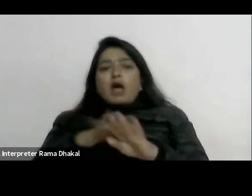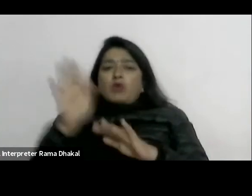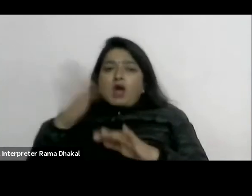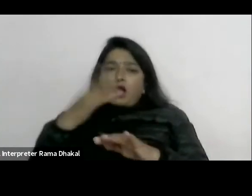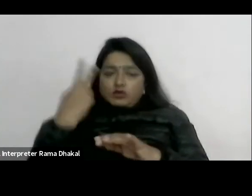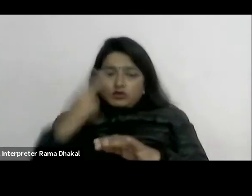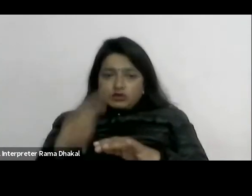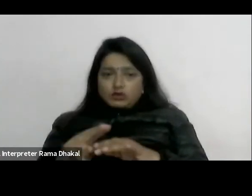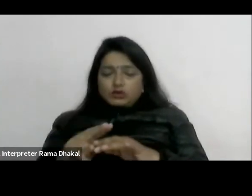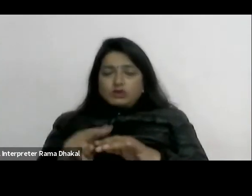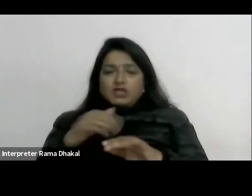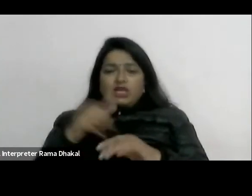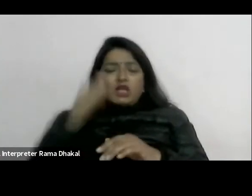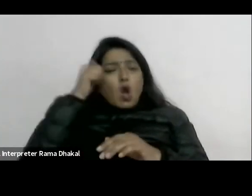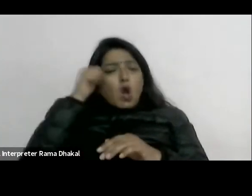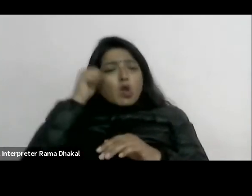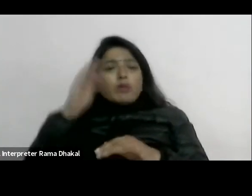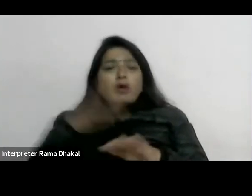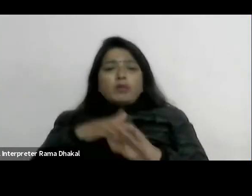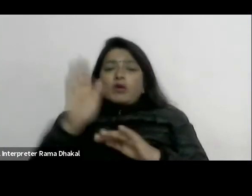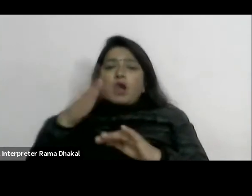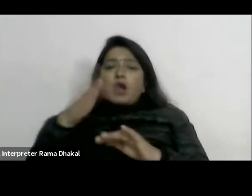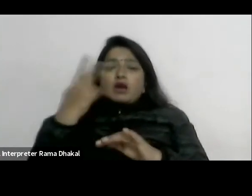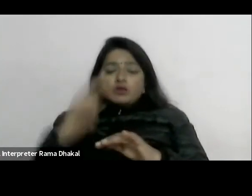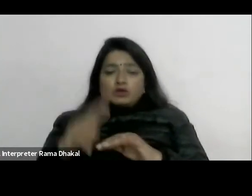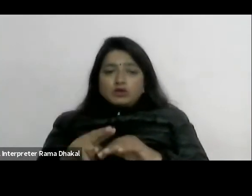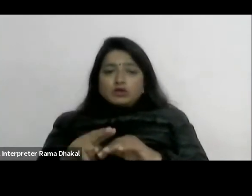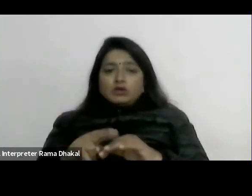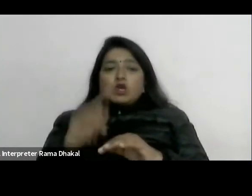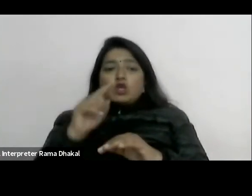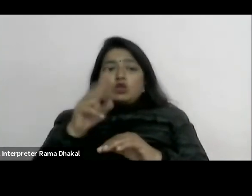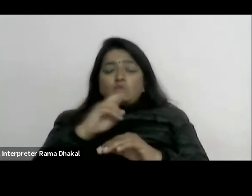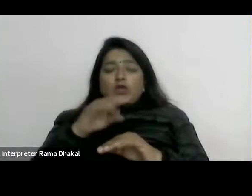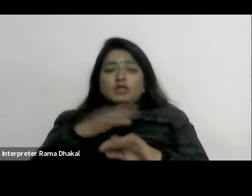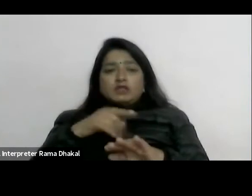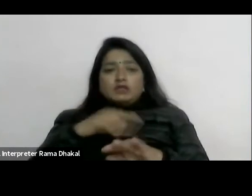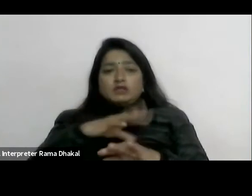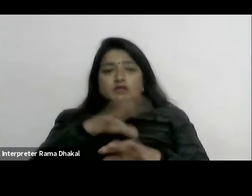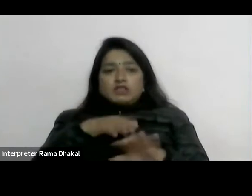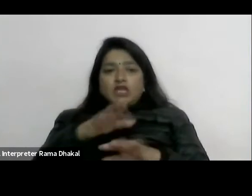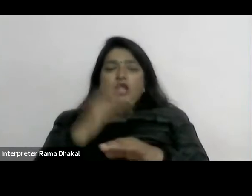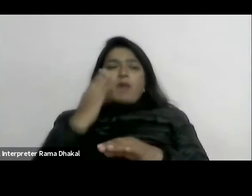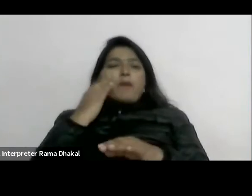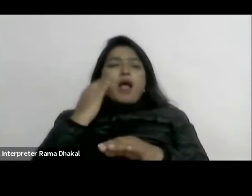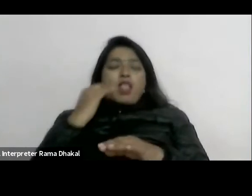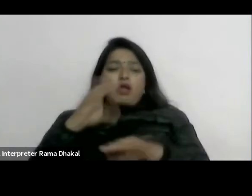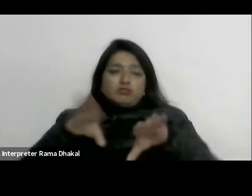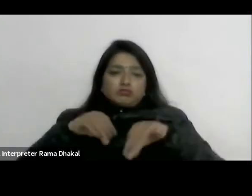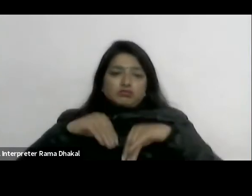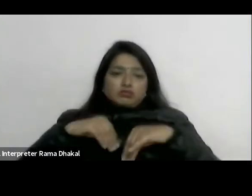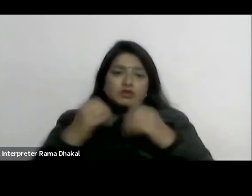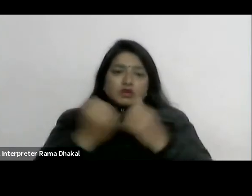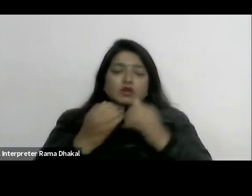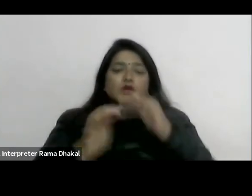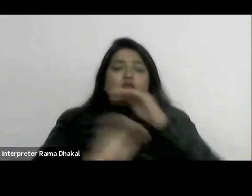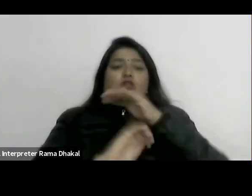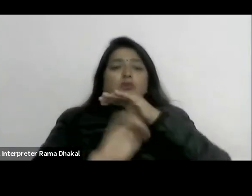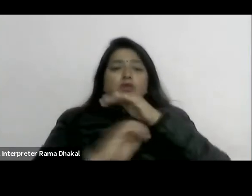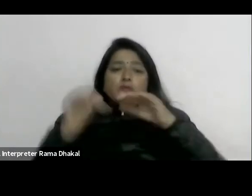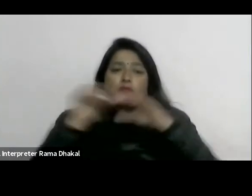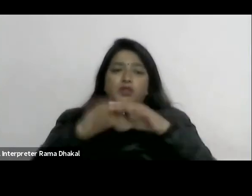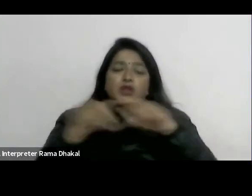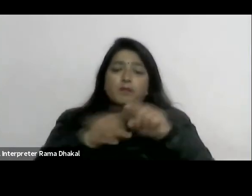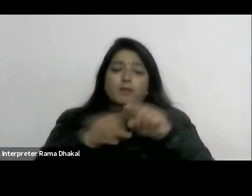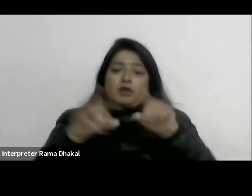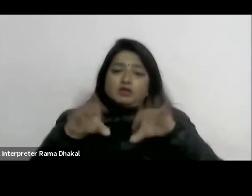on this experience was something that was greatly appreciated by the women's groups and the committee members. So